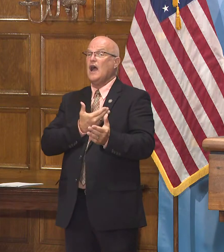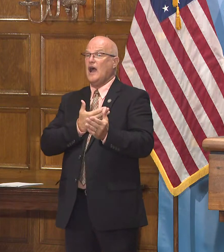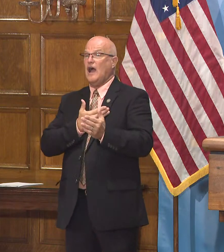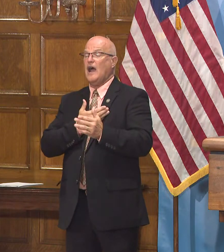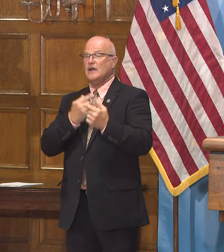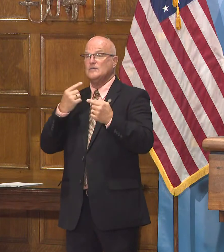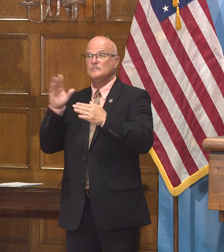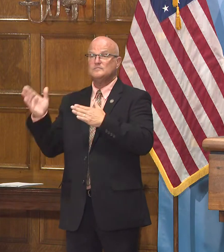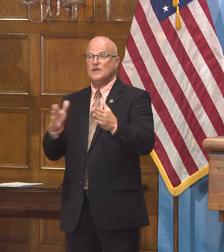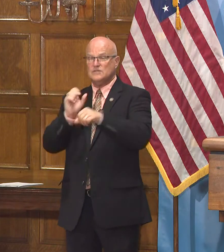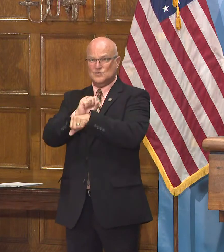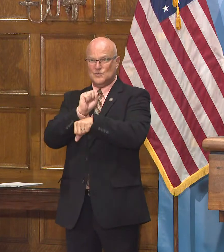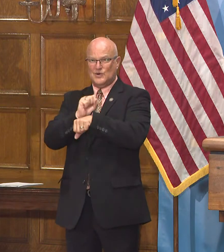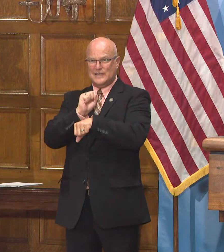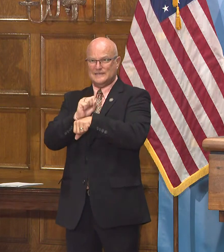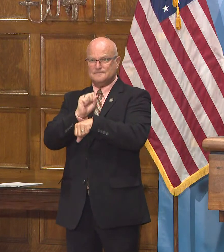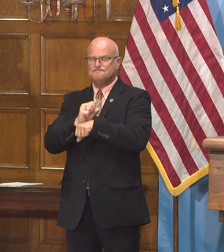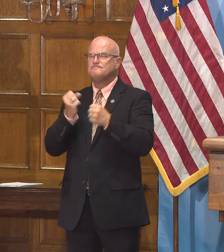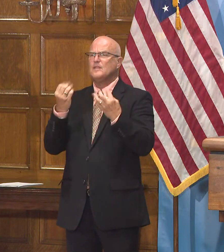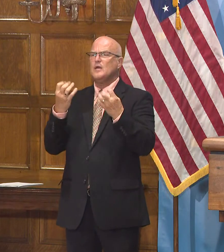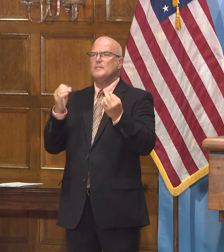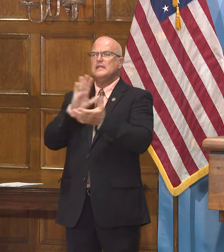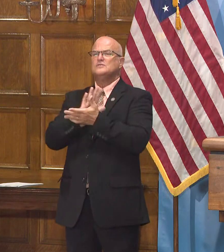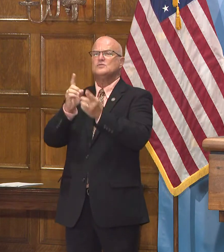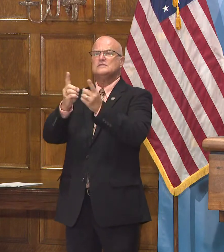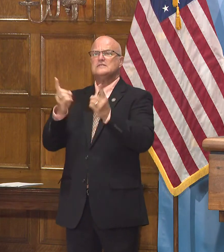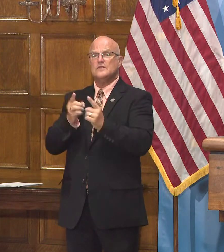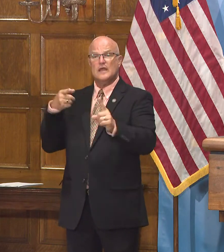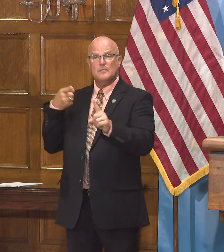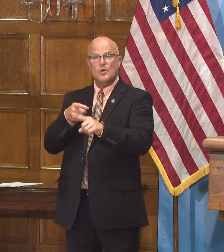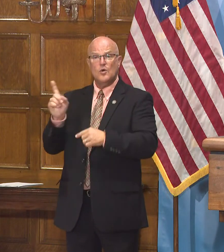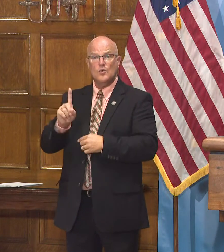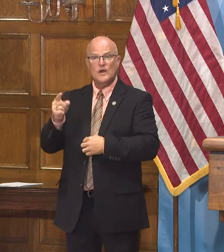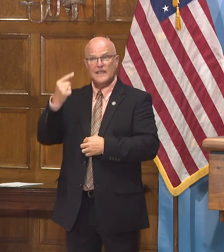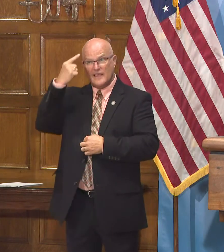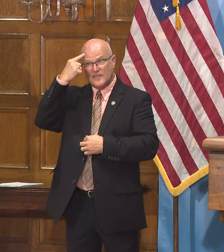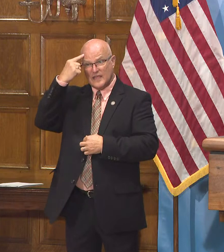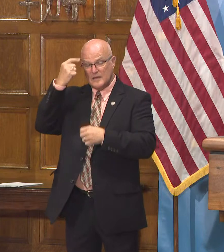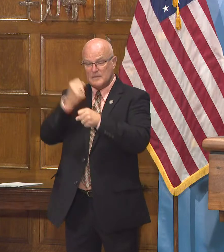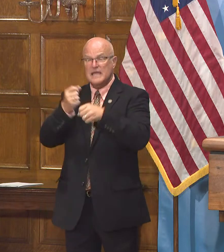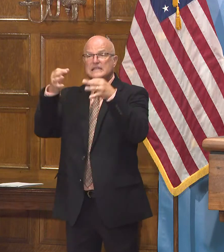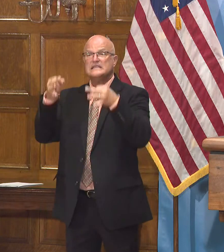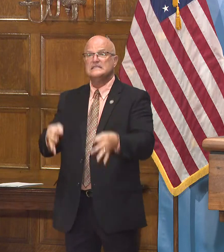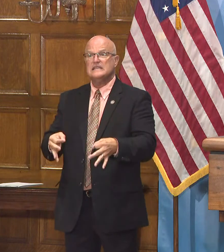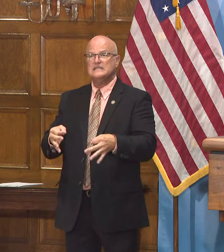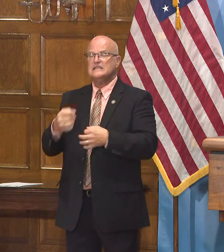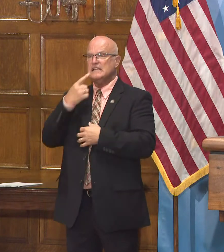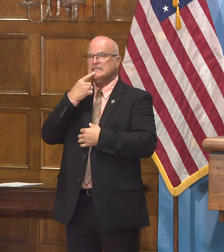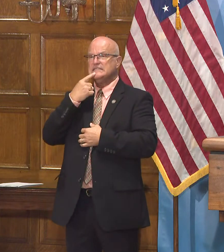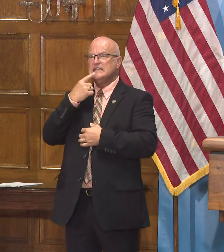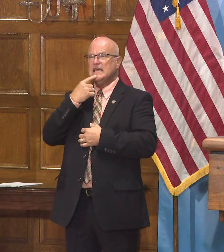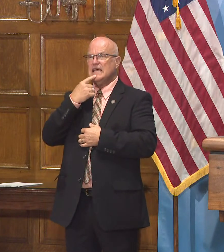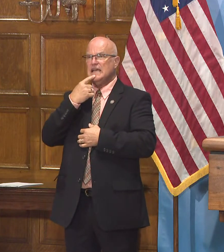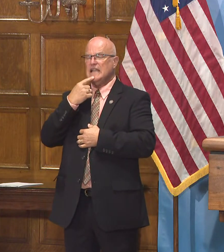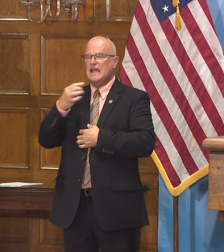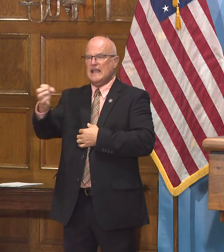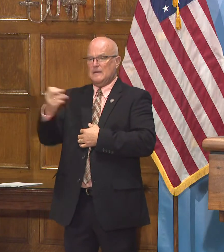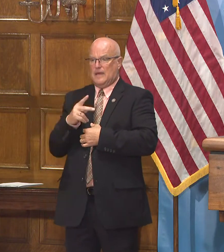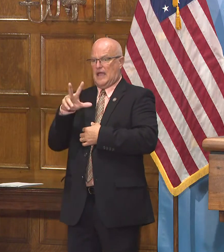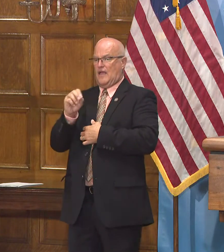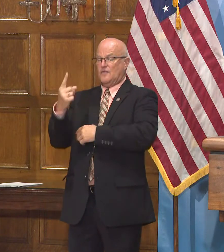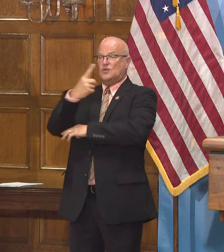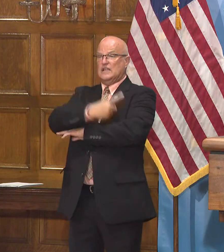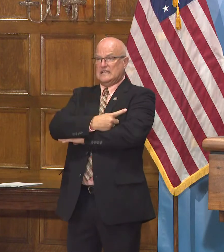working. I know many districts are at that point where they made decisions and said that they were going to come back in 30